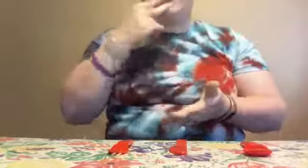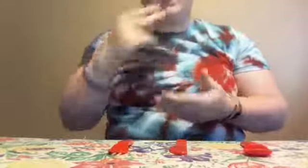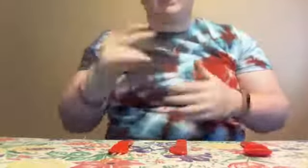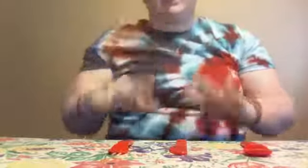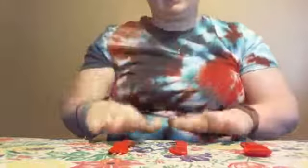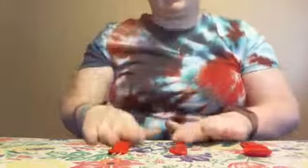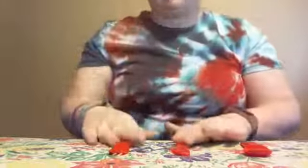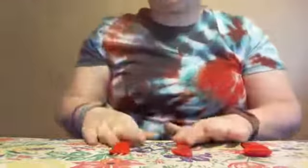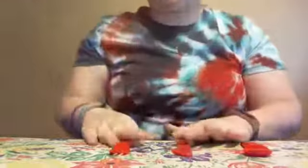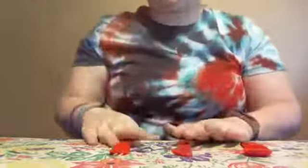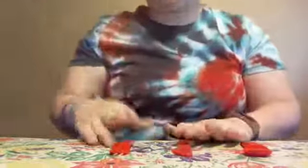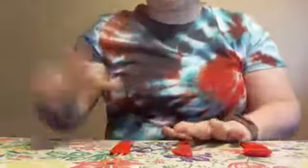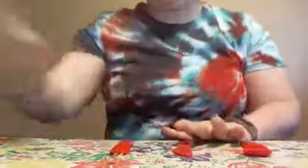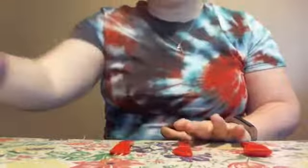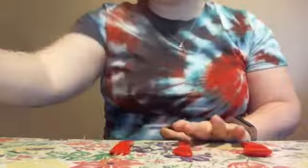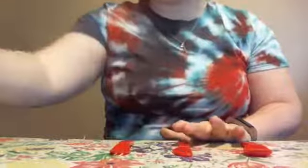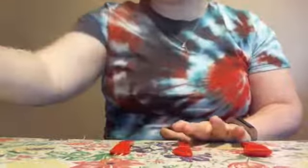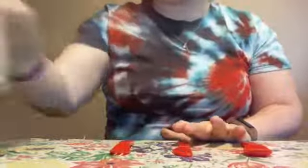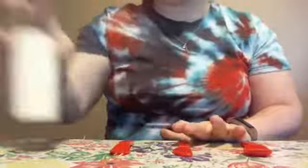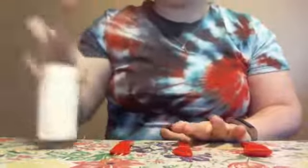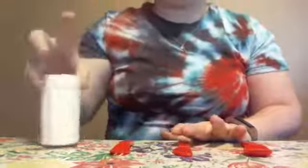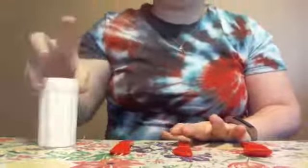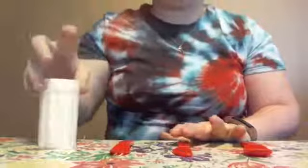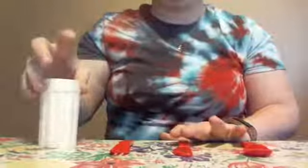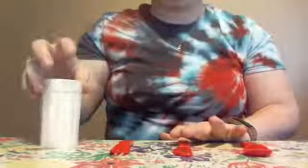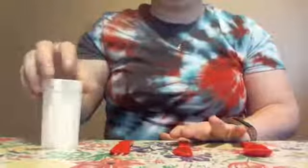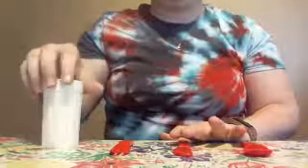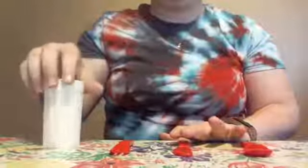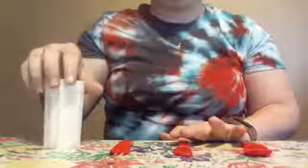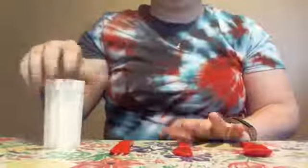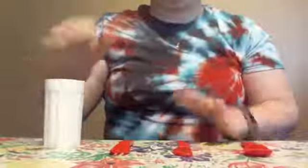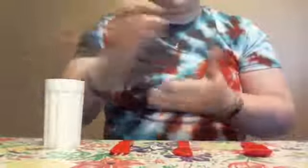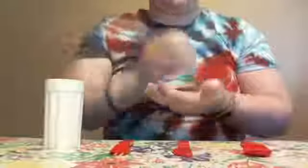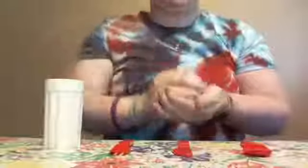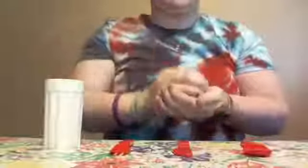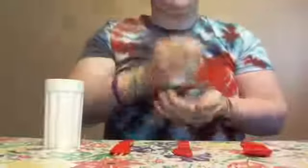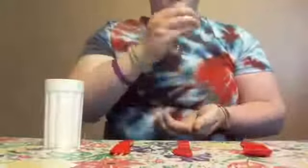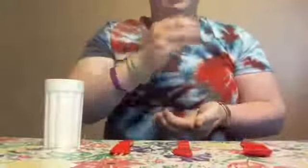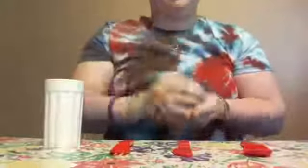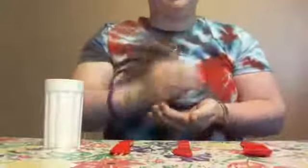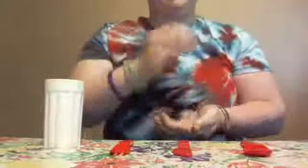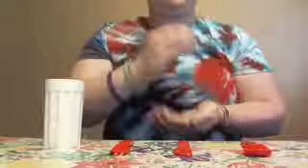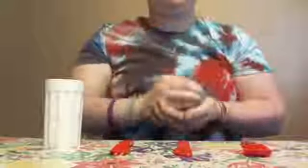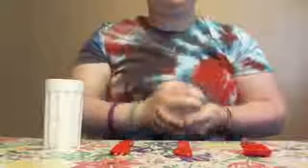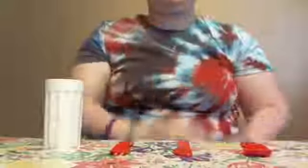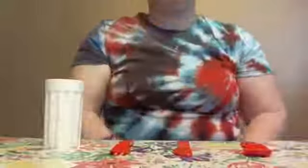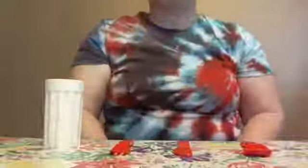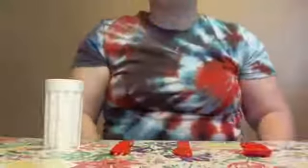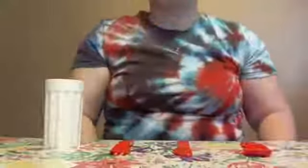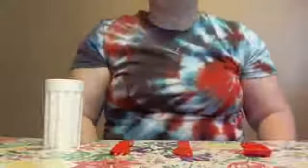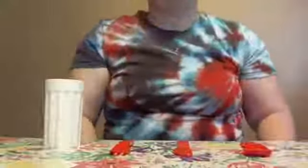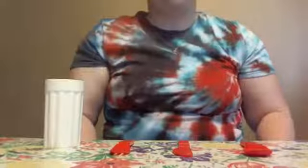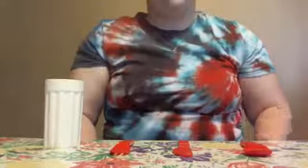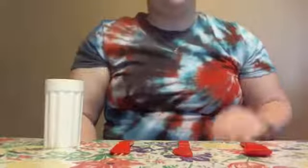And I'm actually going to add in a 4th one. I'm going to add in a cup. So I'm going to